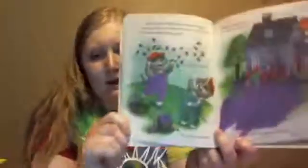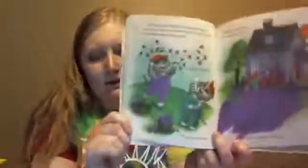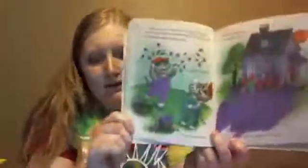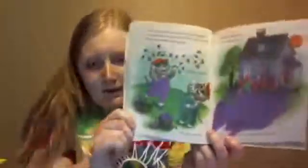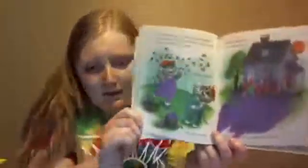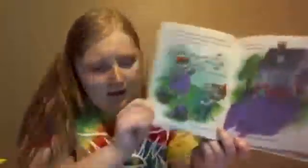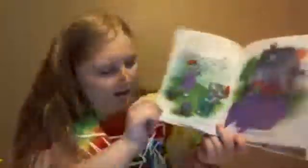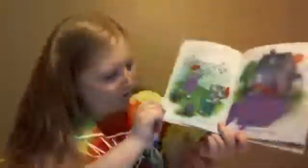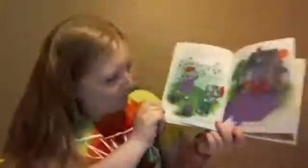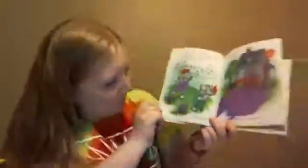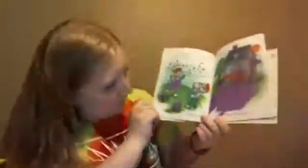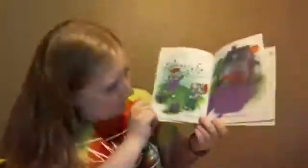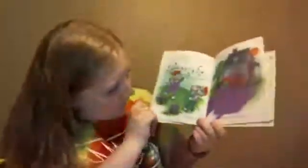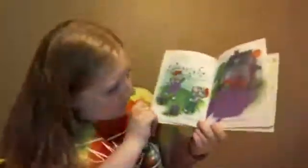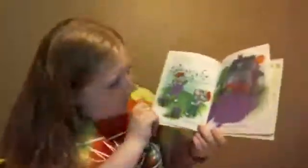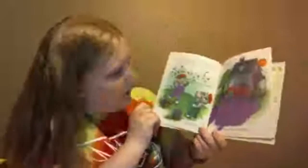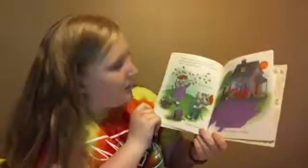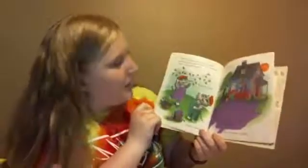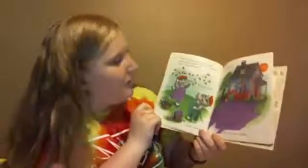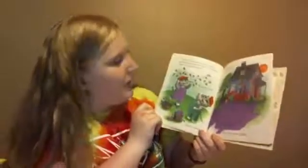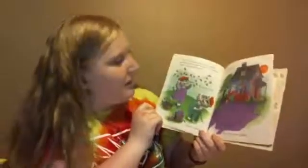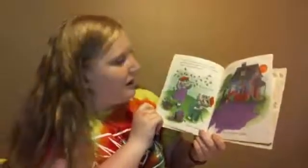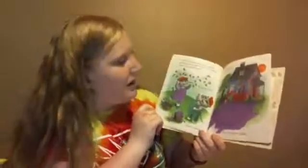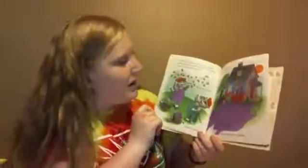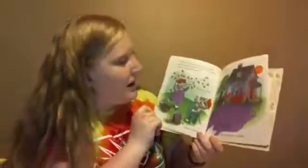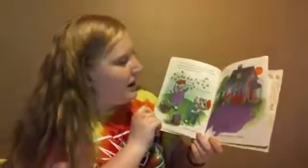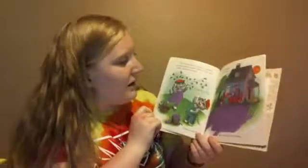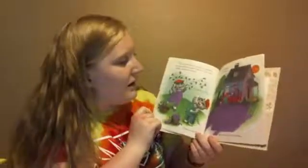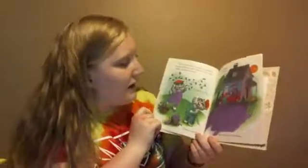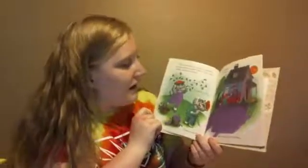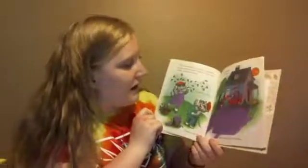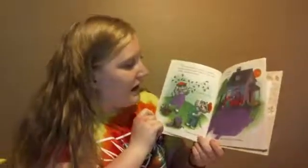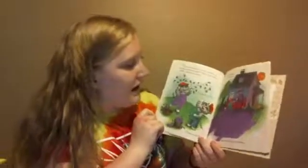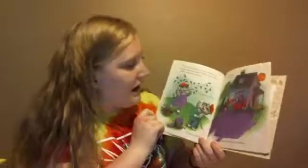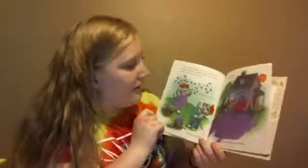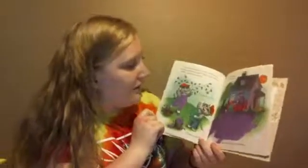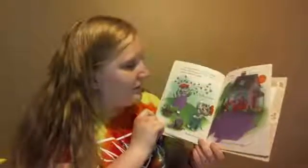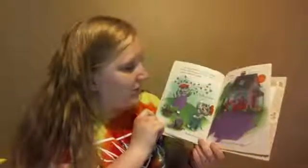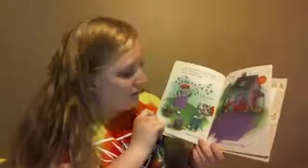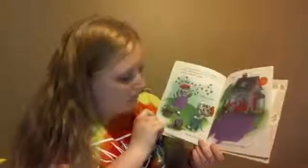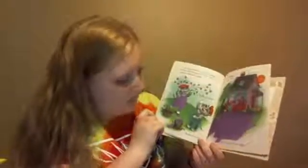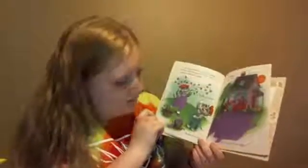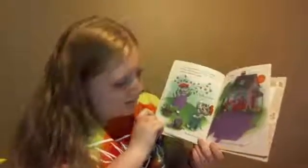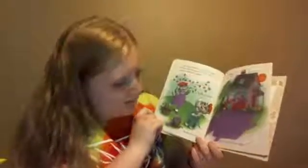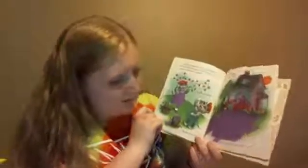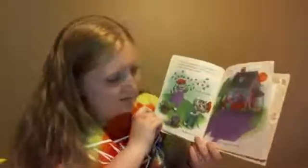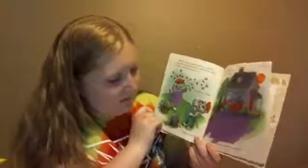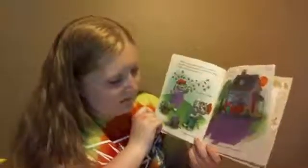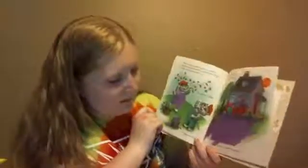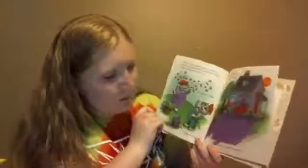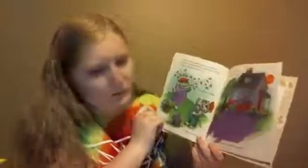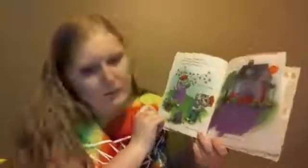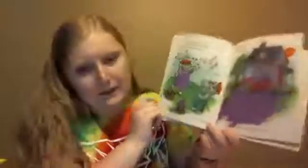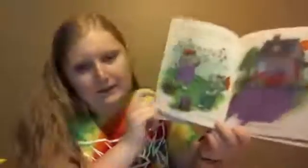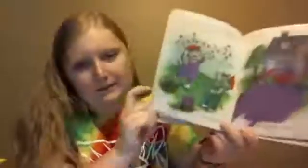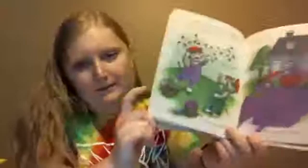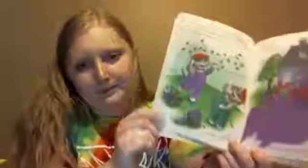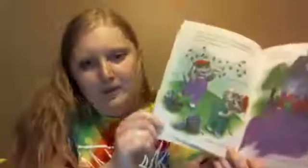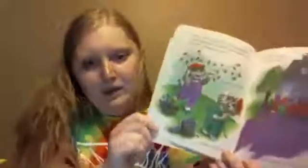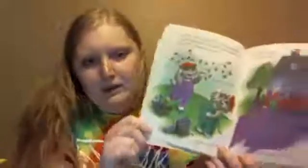did they make? Purple as shadows on late afternoons. Still no green.